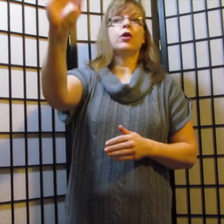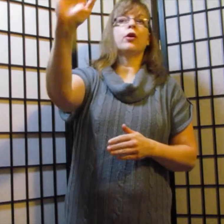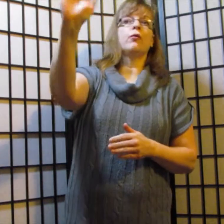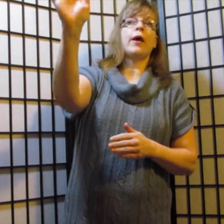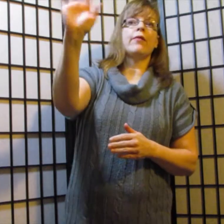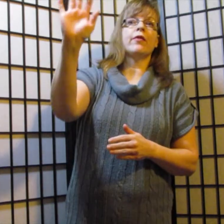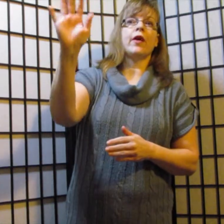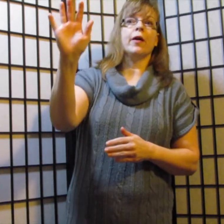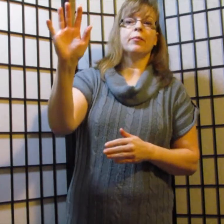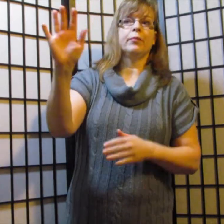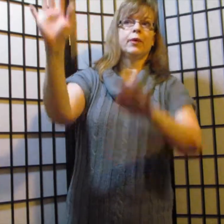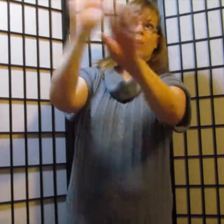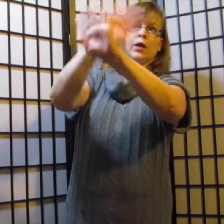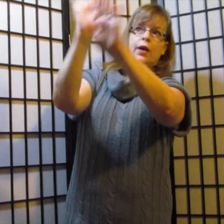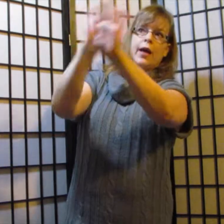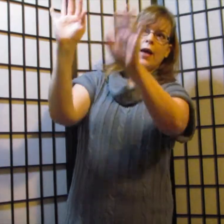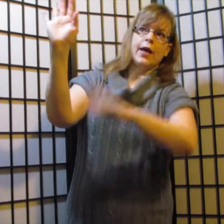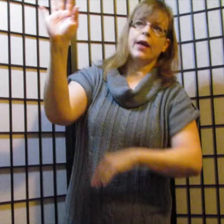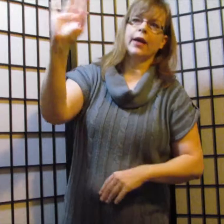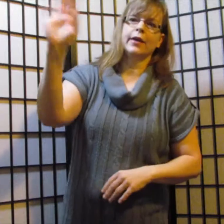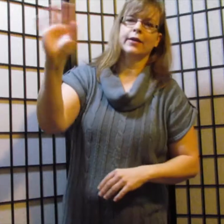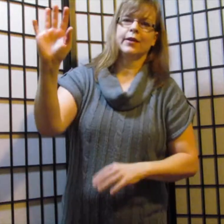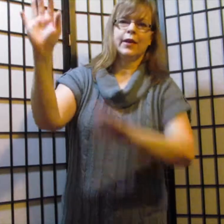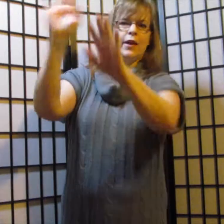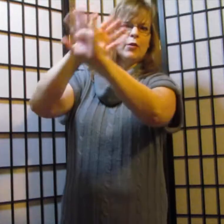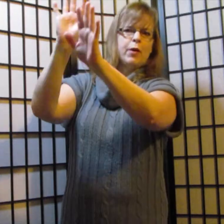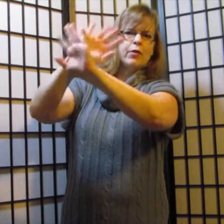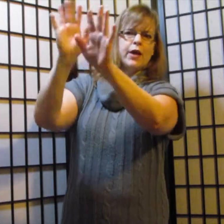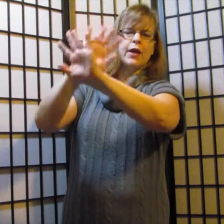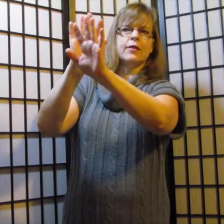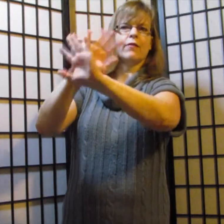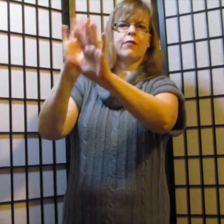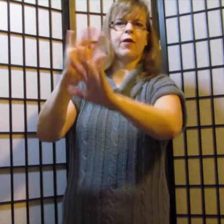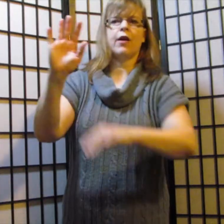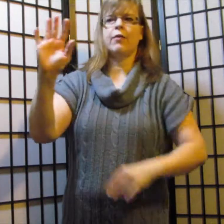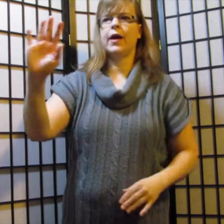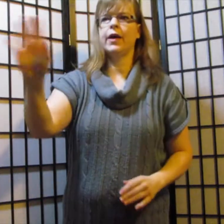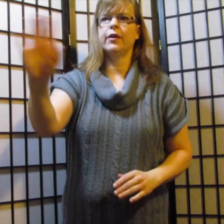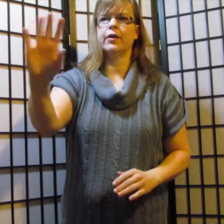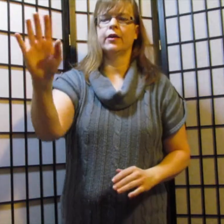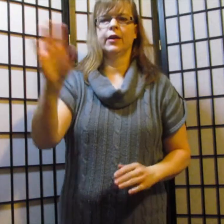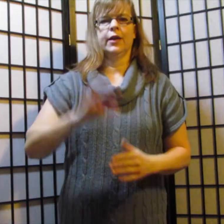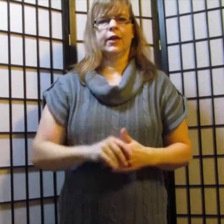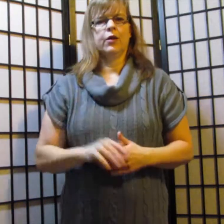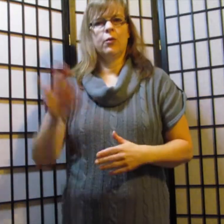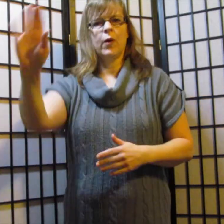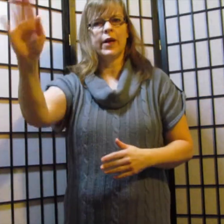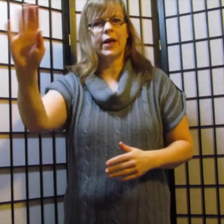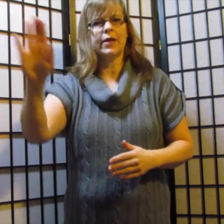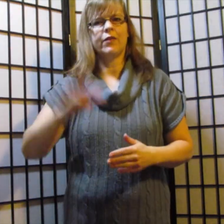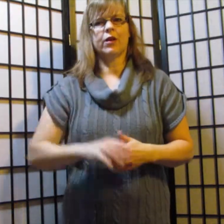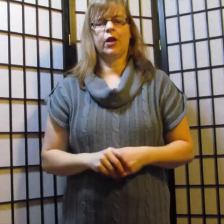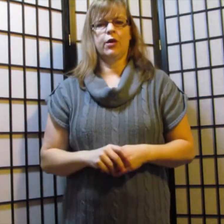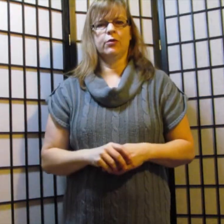can wave at them, hey, either both hands if they're far away or 1 hand if they're